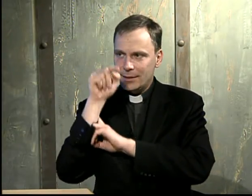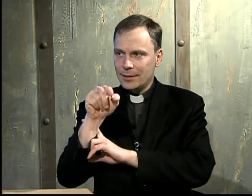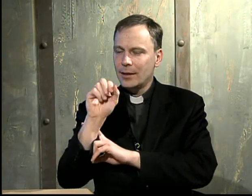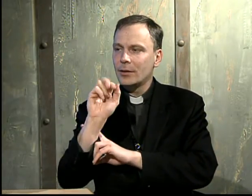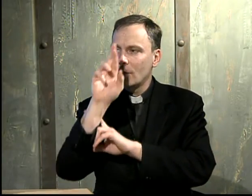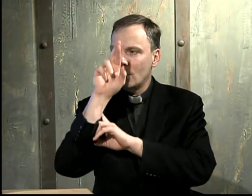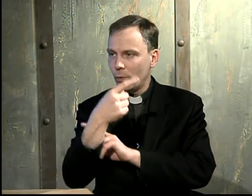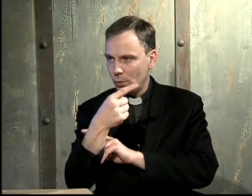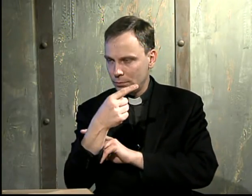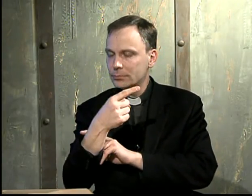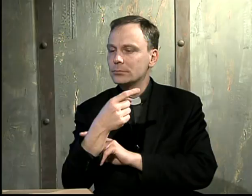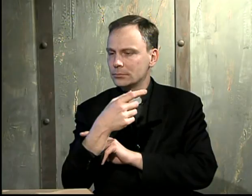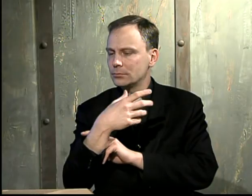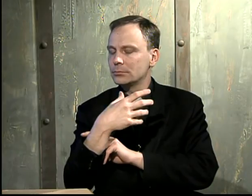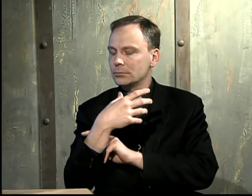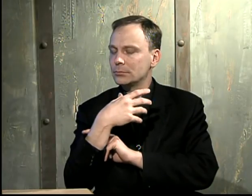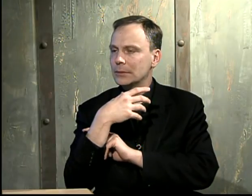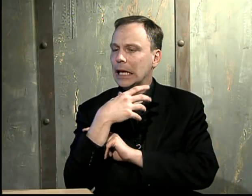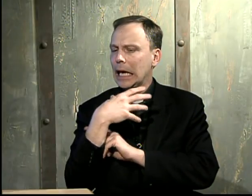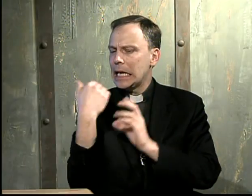at deafcatholic.org.